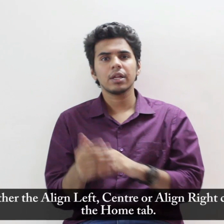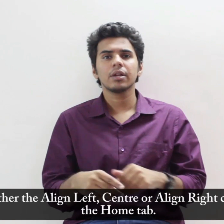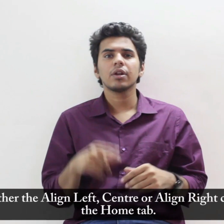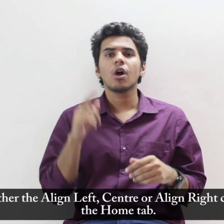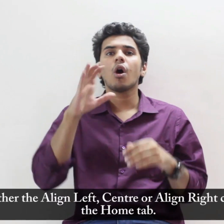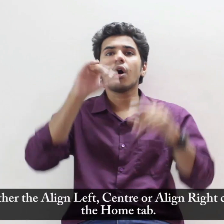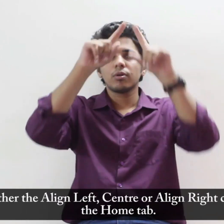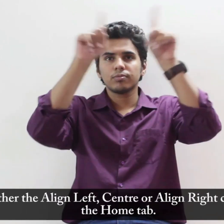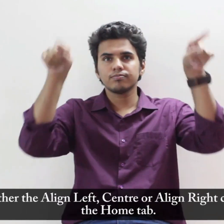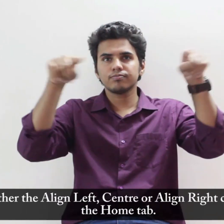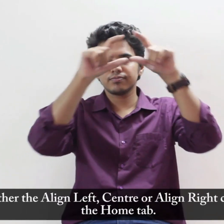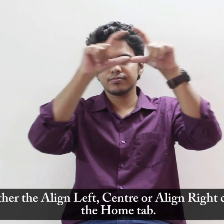the Home tab.